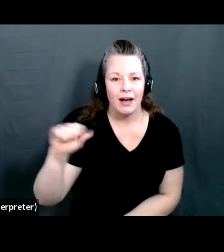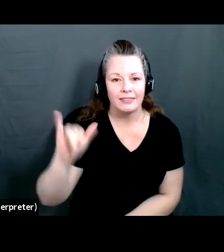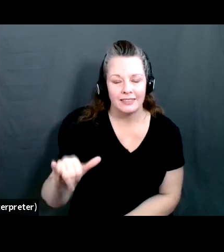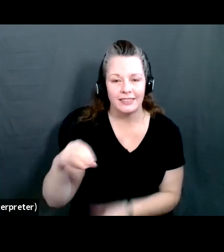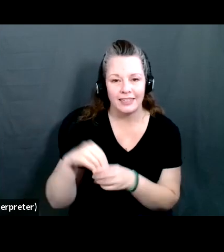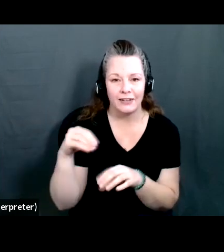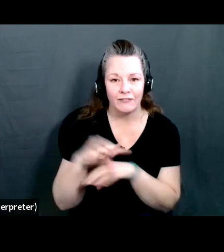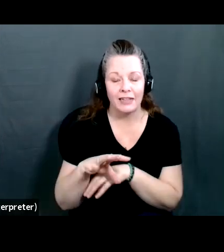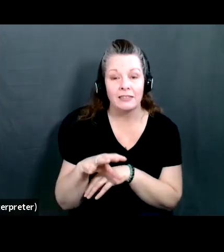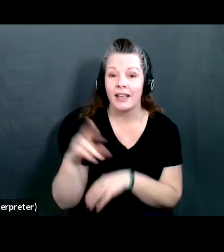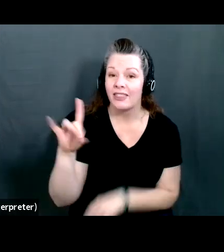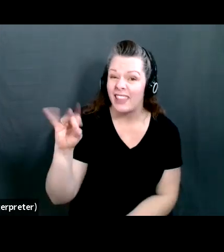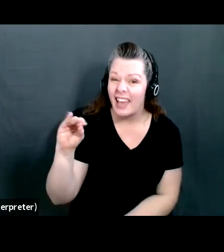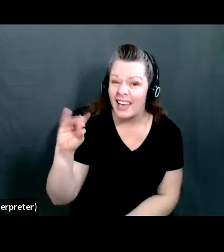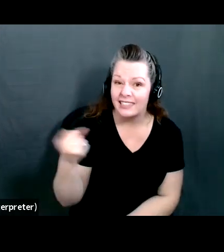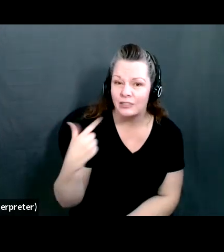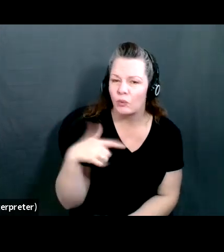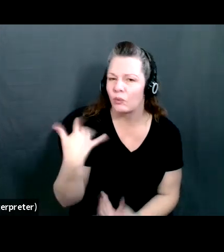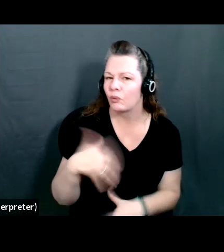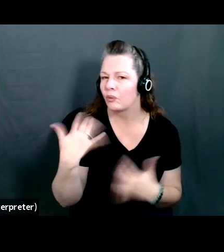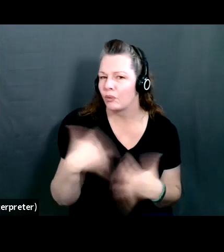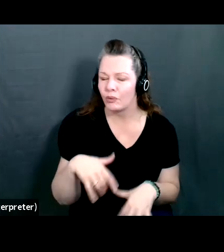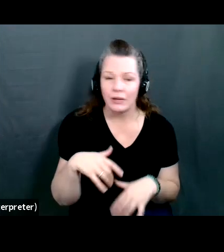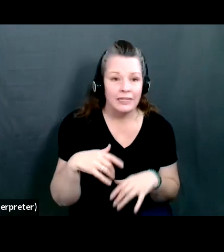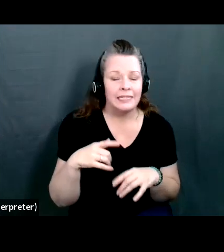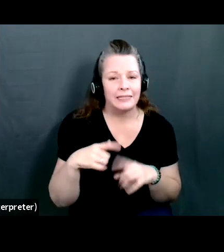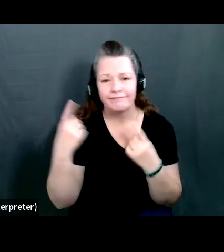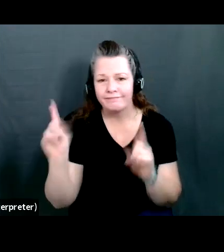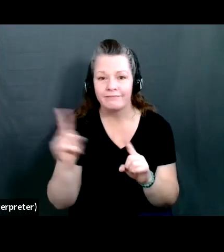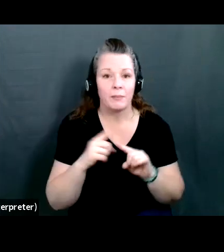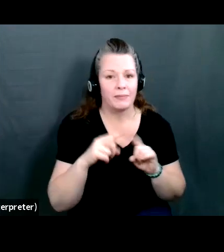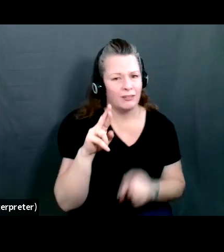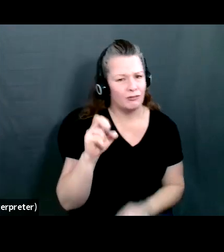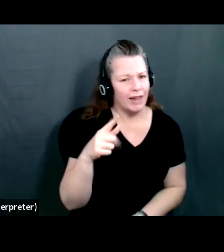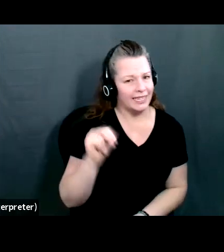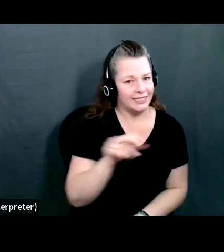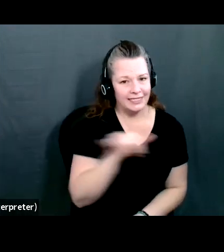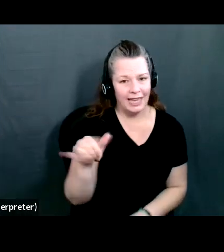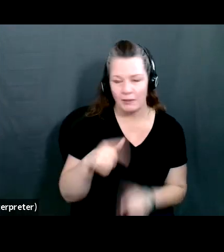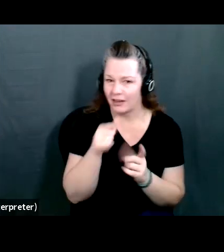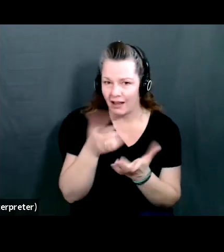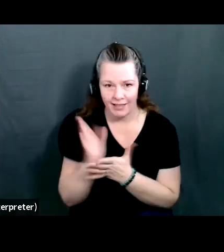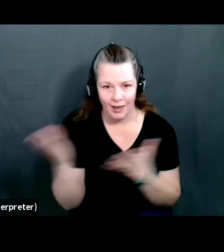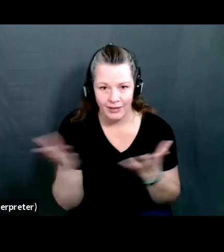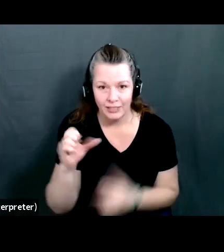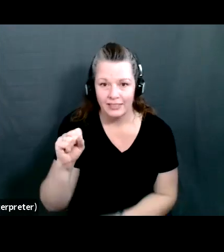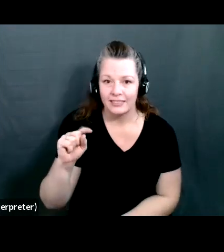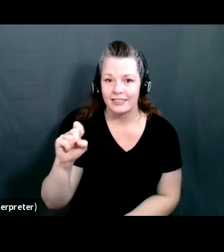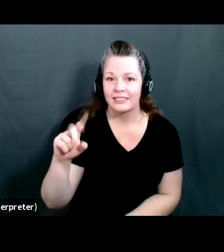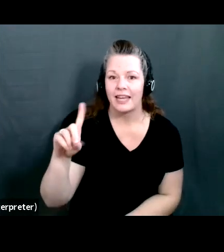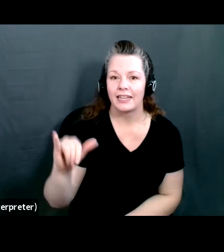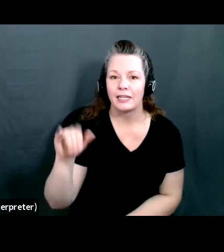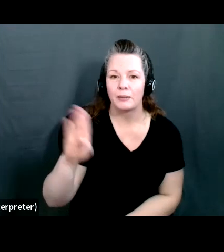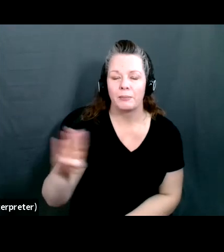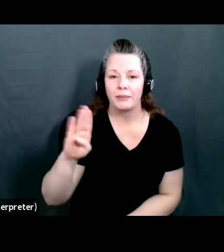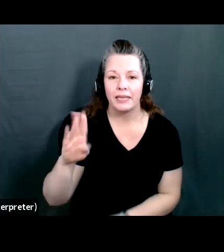and fashion. So was Reagan, but he's not allowed here. Steady B, on tour with MC Light, took